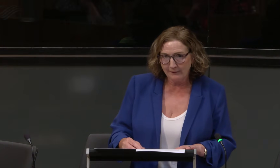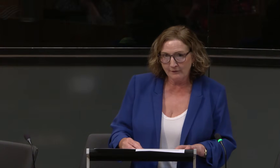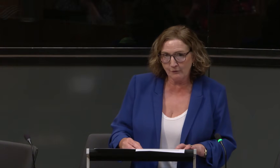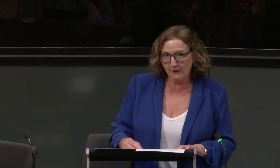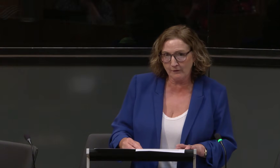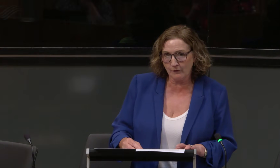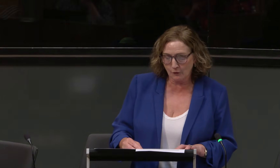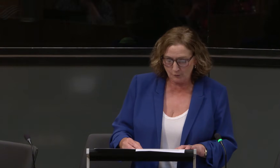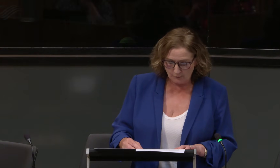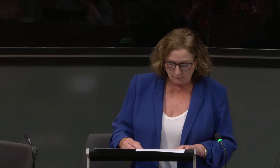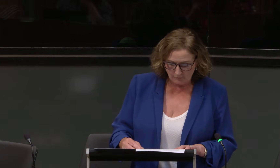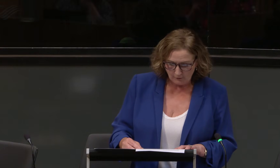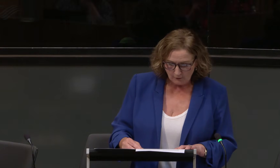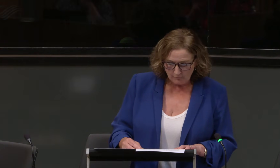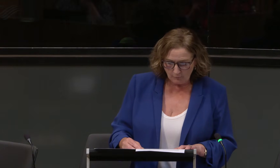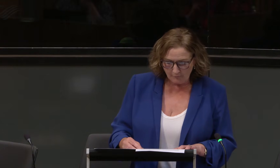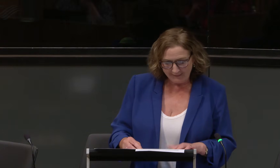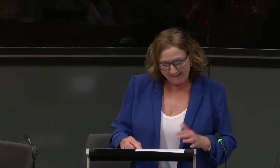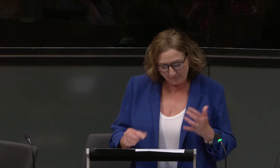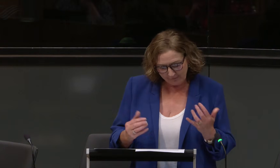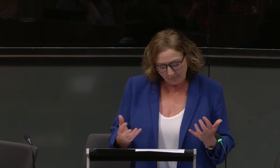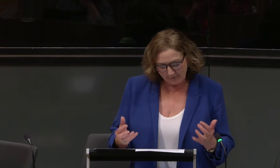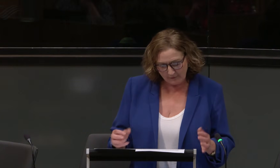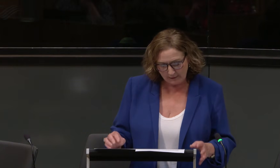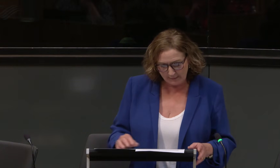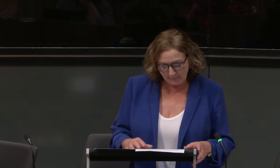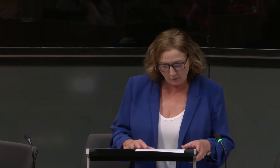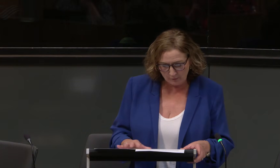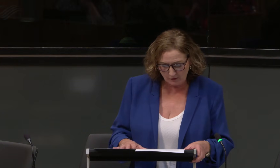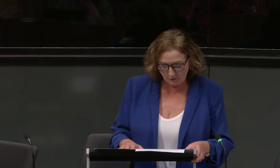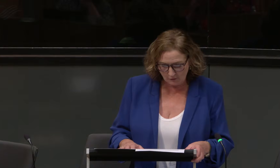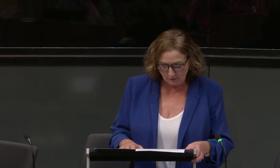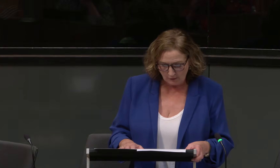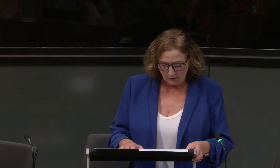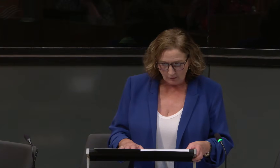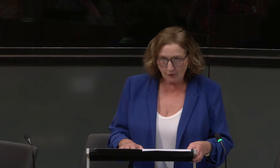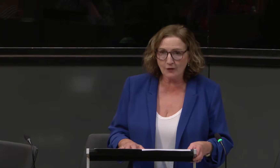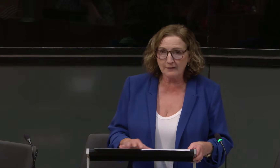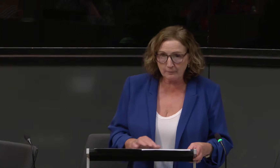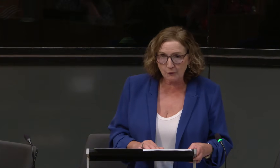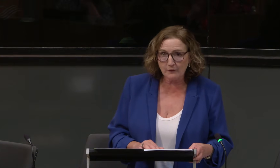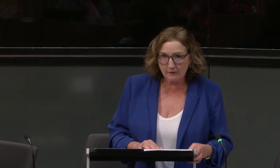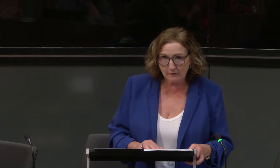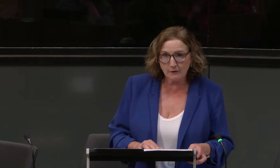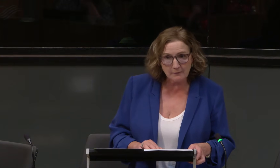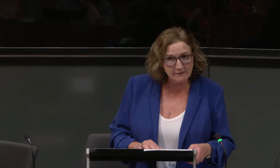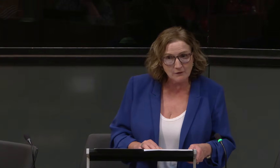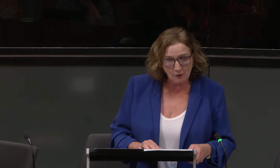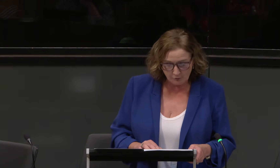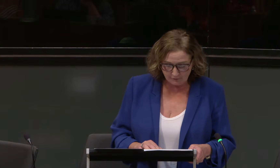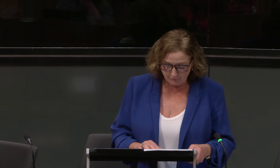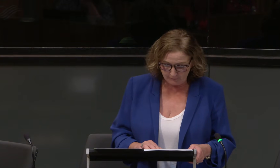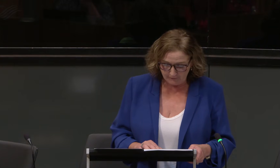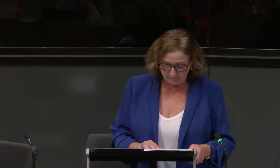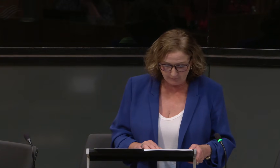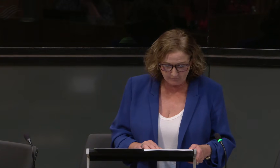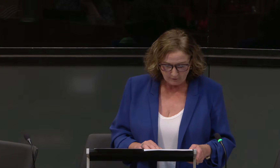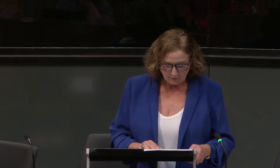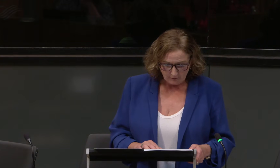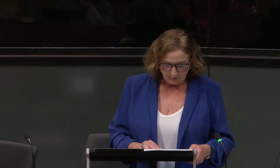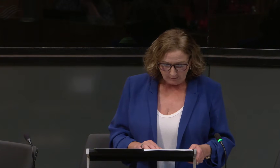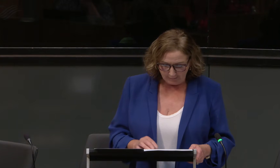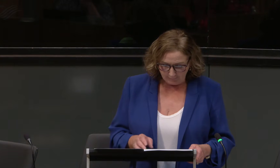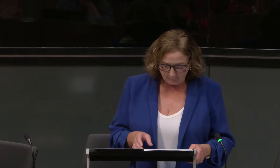plan to fix our roads. So I feel that's a glaring omission. Our transport system is not fit for